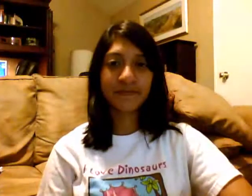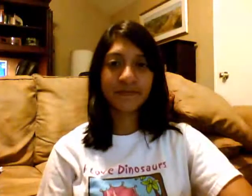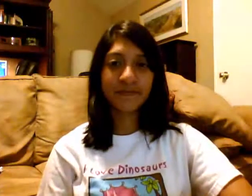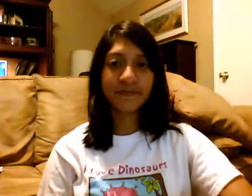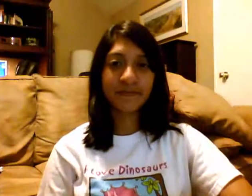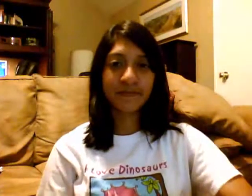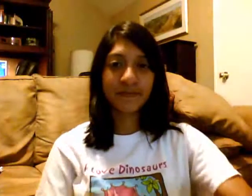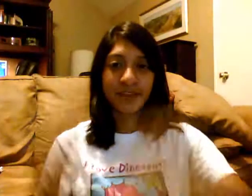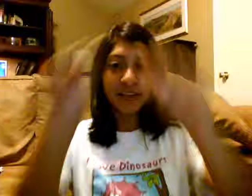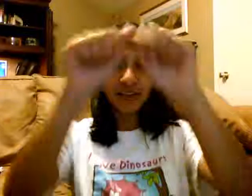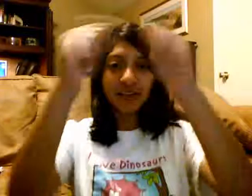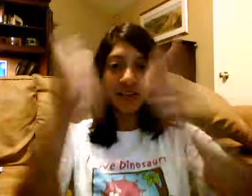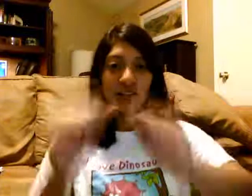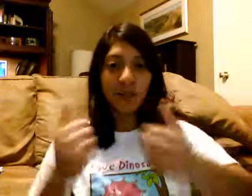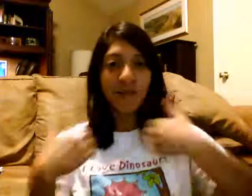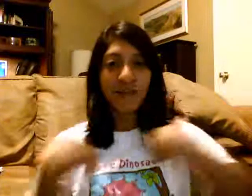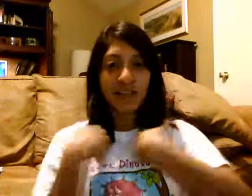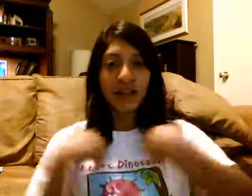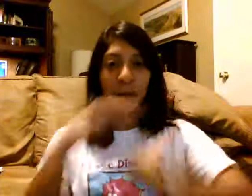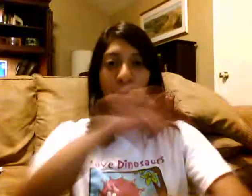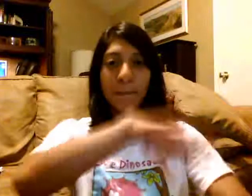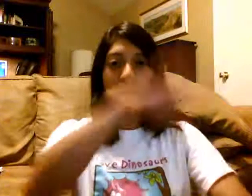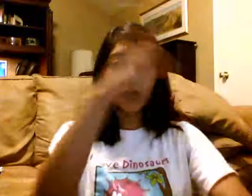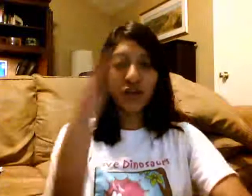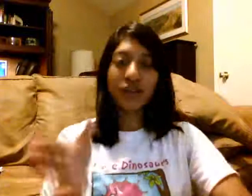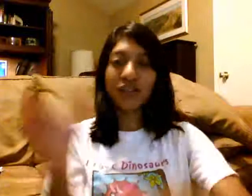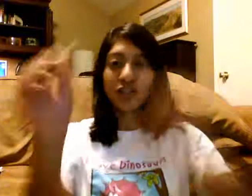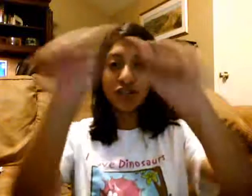The shape of camels, the shape of bees,